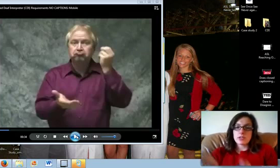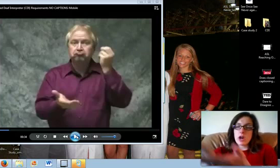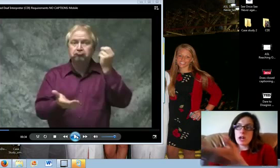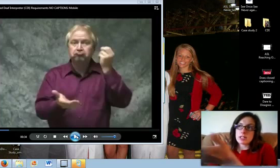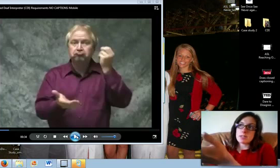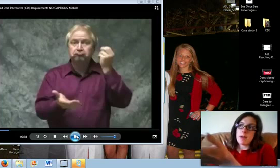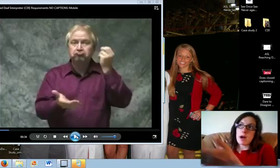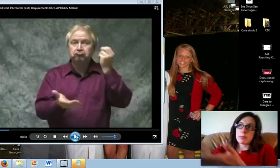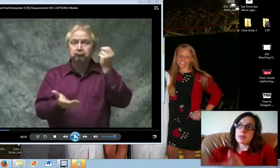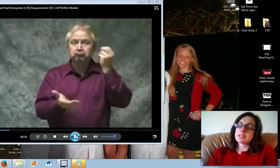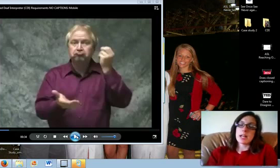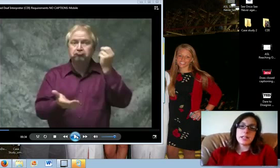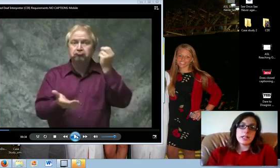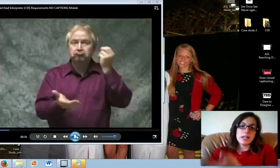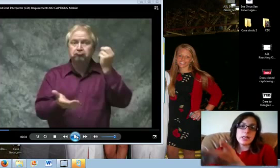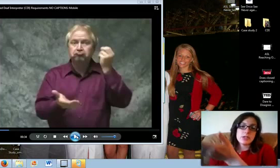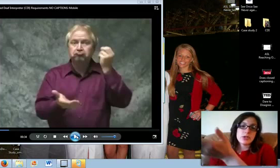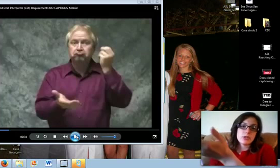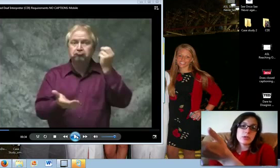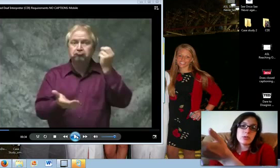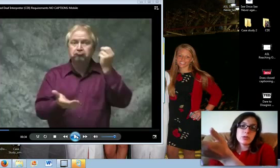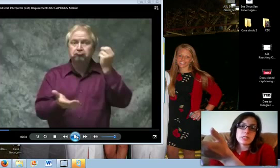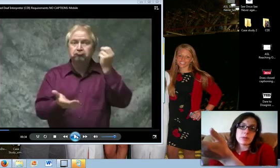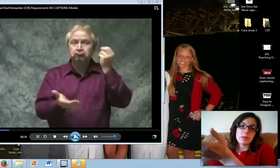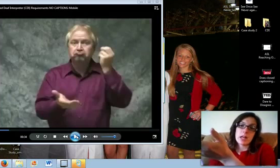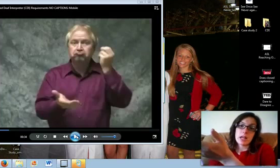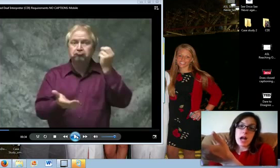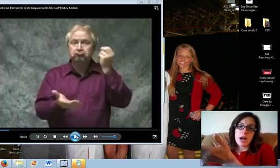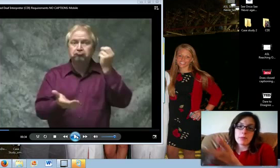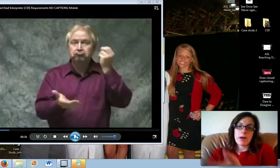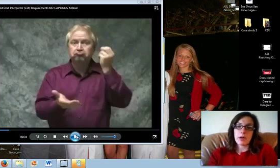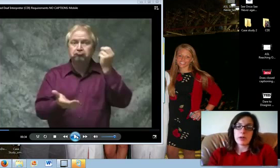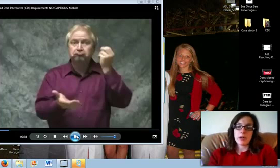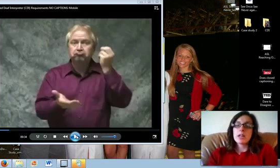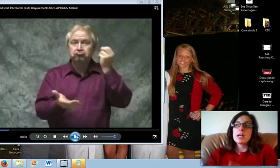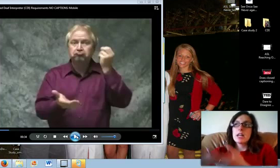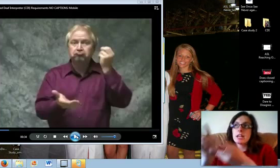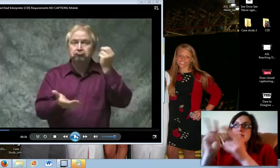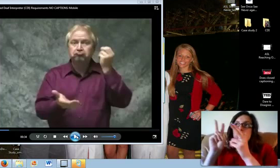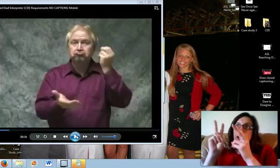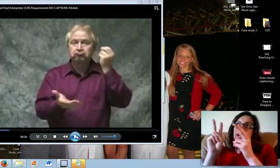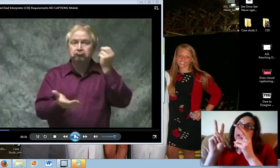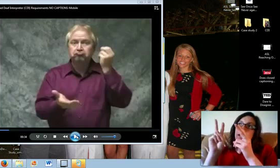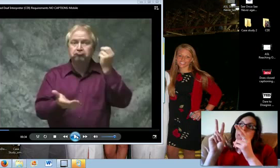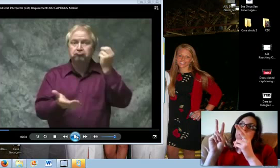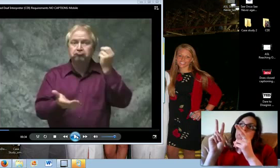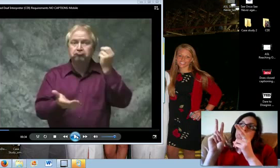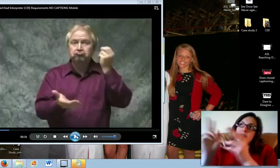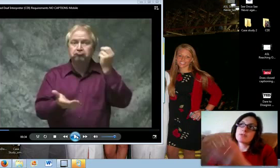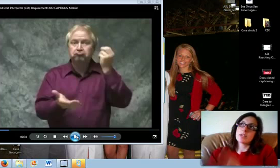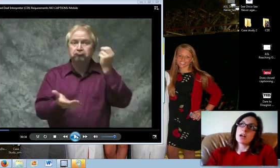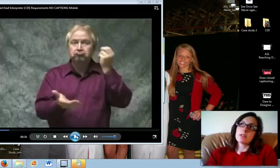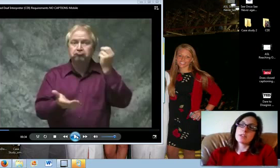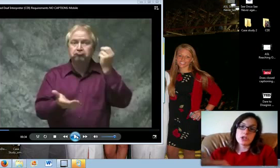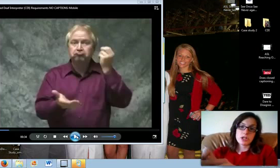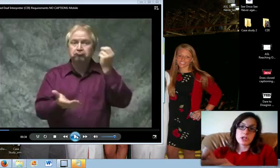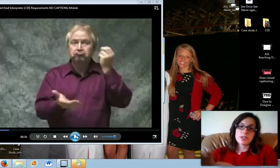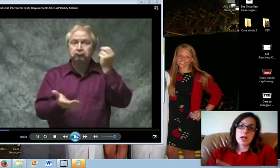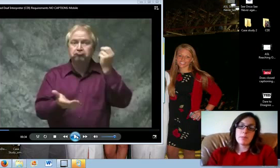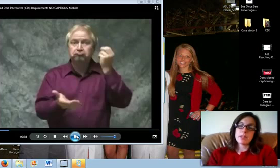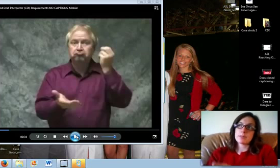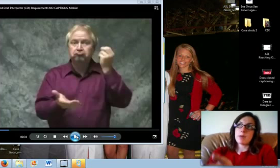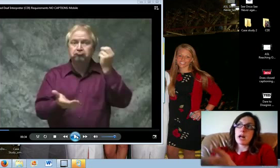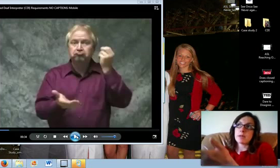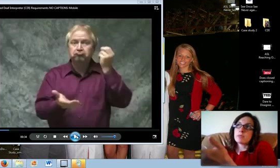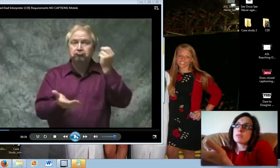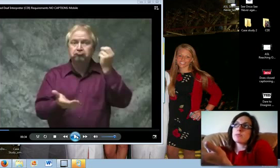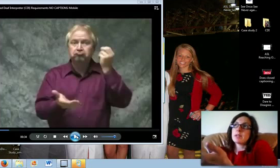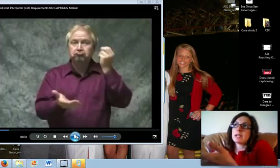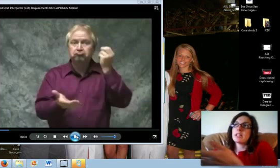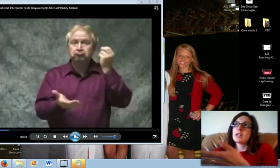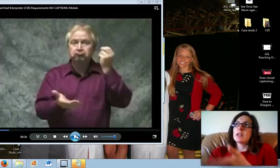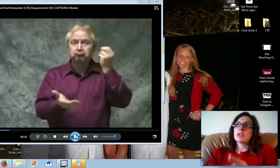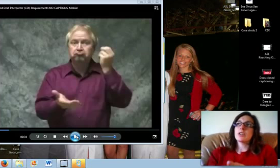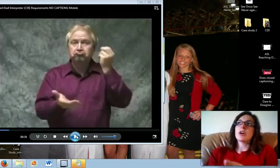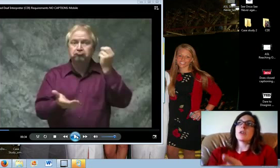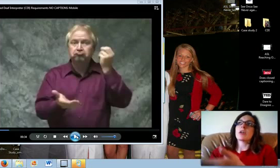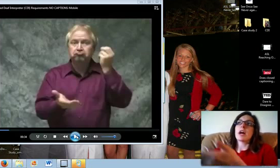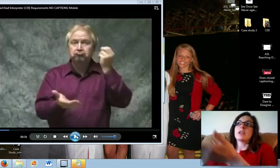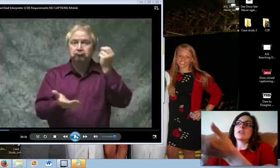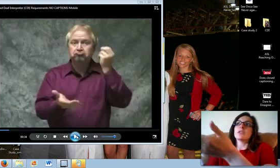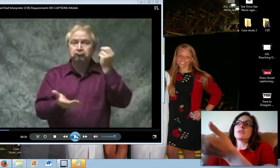time he talks about presenting it to someone at a higher power, his eye gaze shifts up, his body